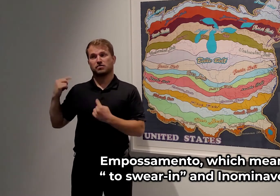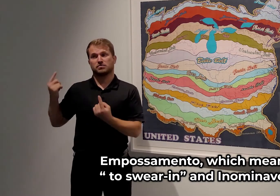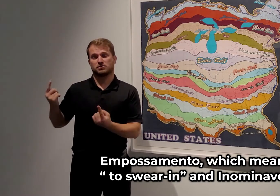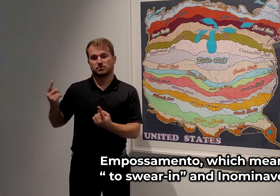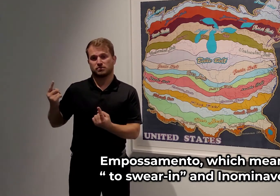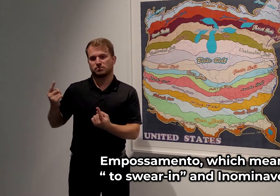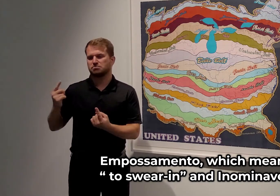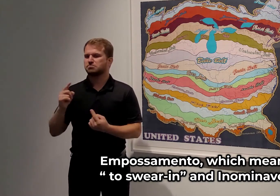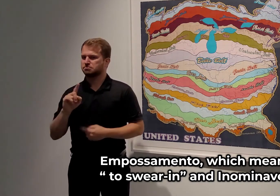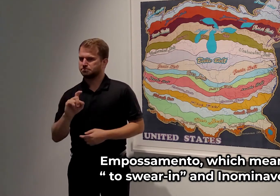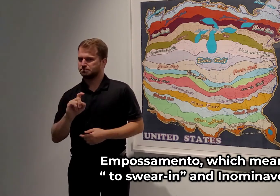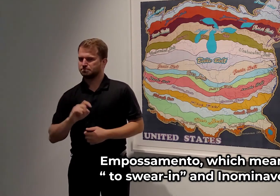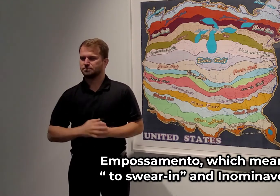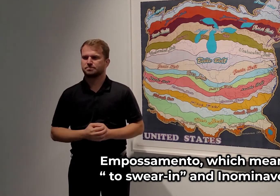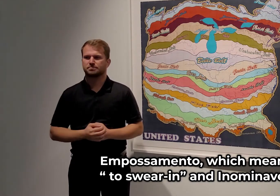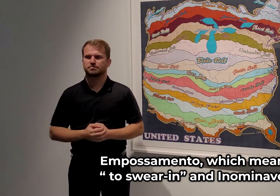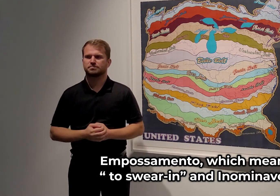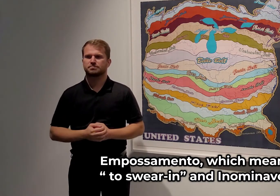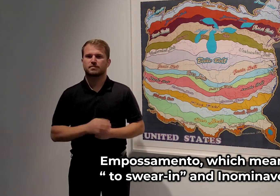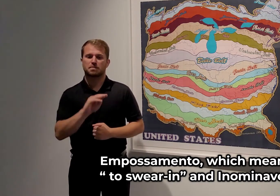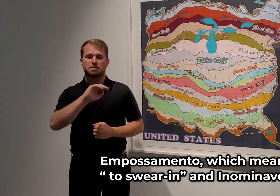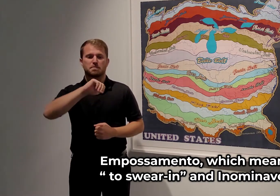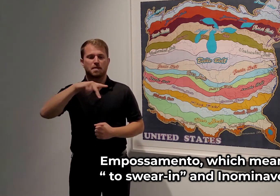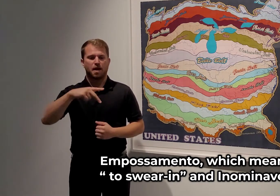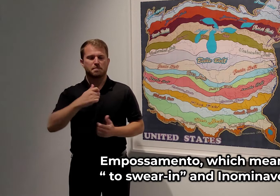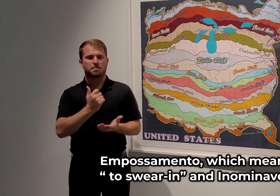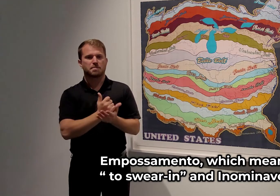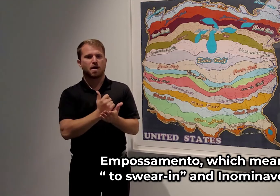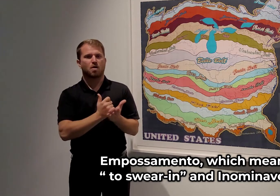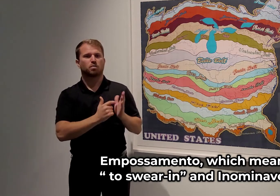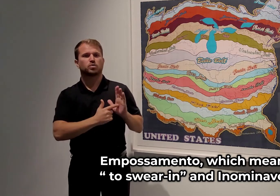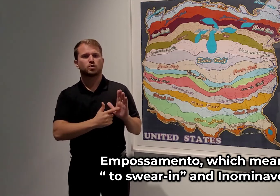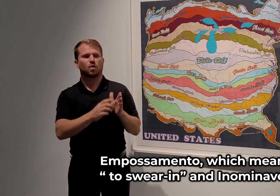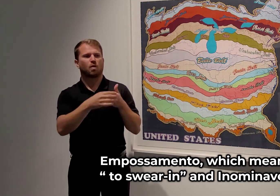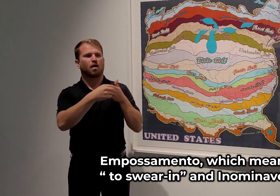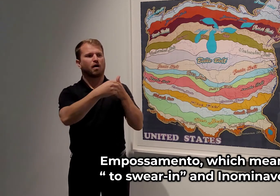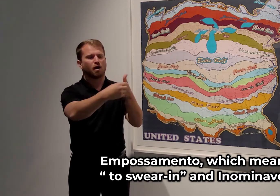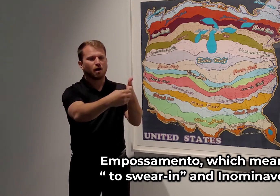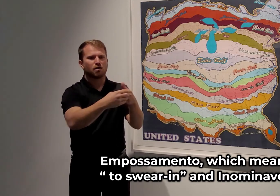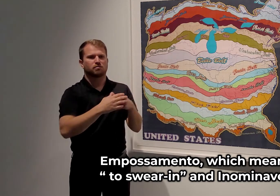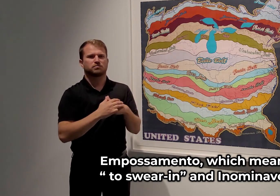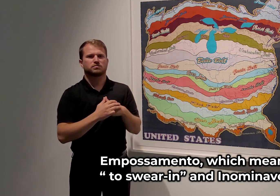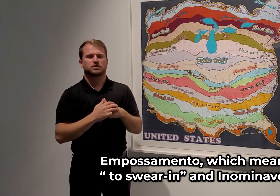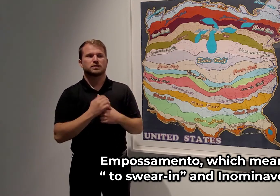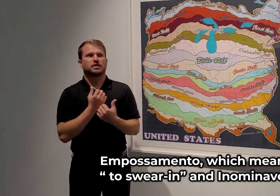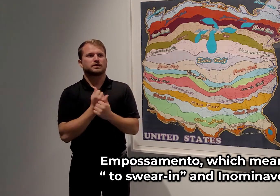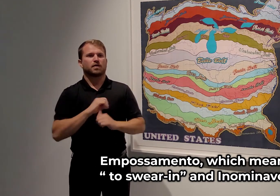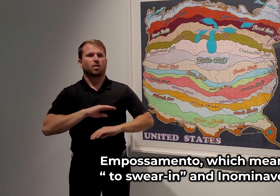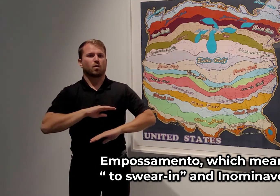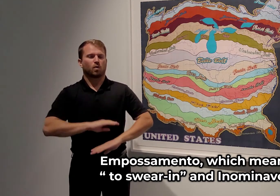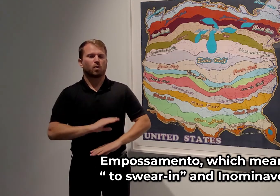Maps provide us with the direction and security of knowing where to go. They can be